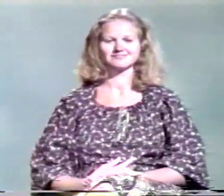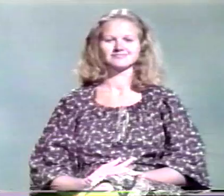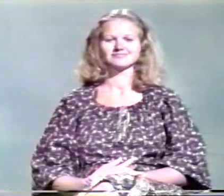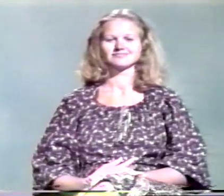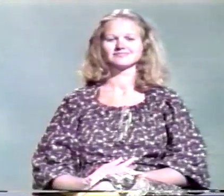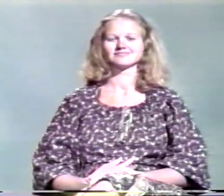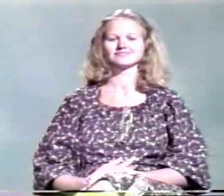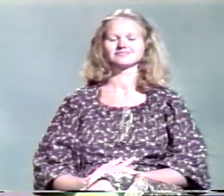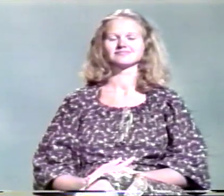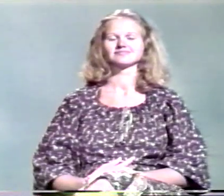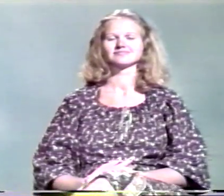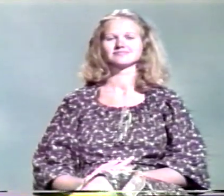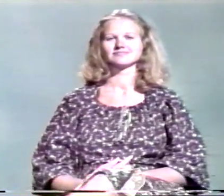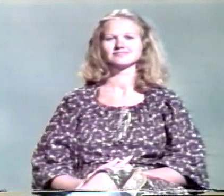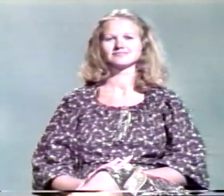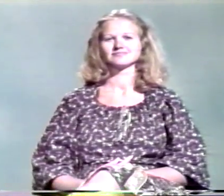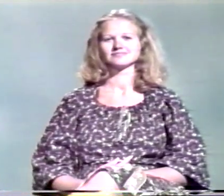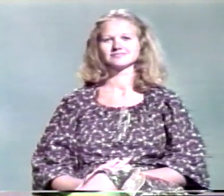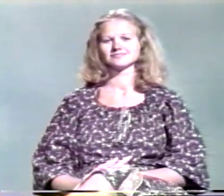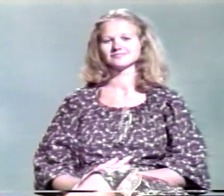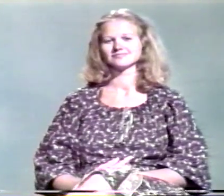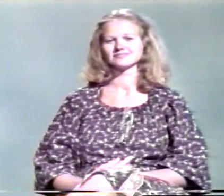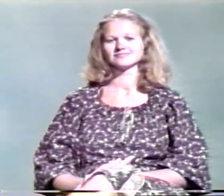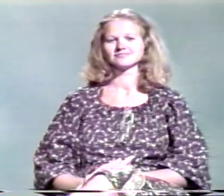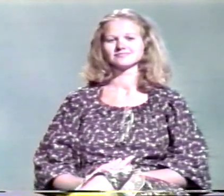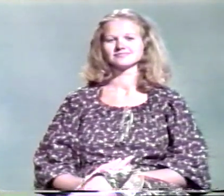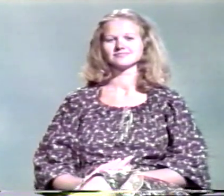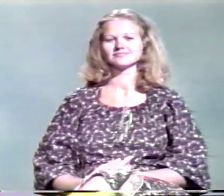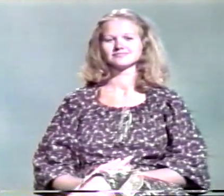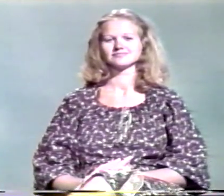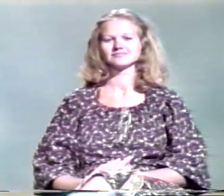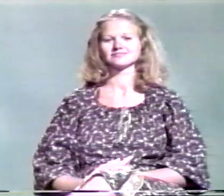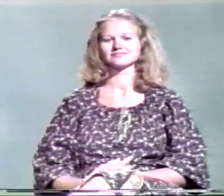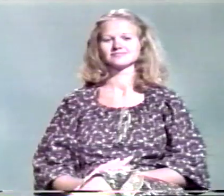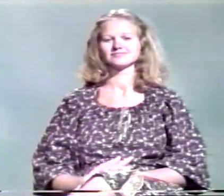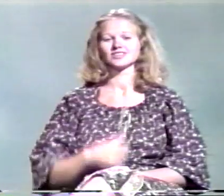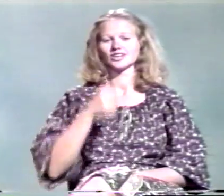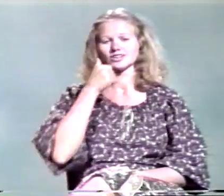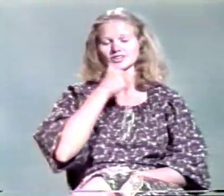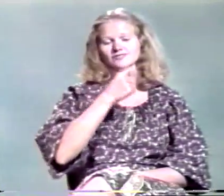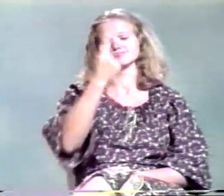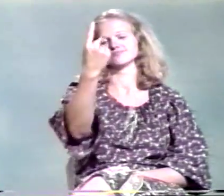The girl came over to me, stood, held the cup in her hand, and poured it.